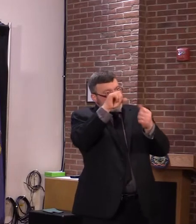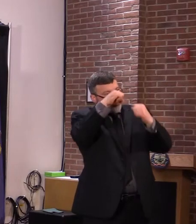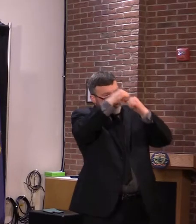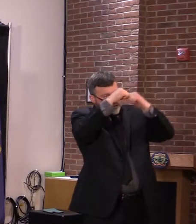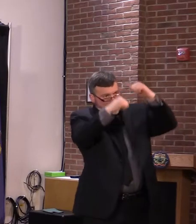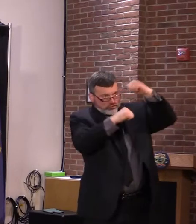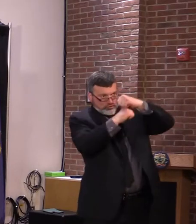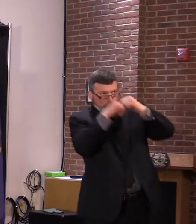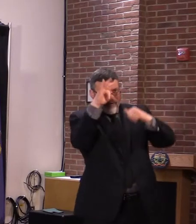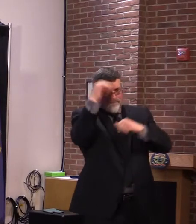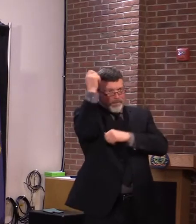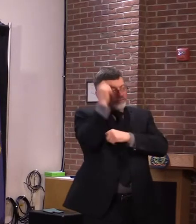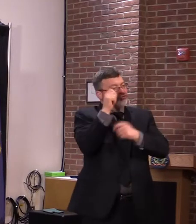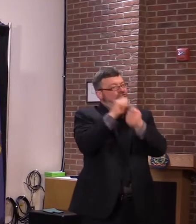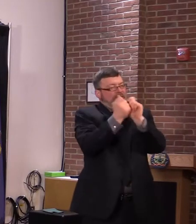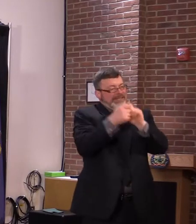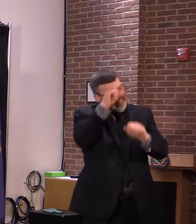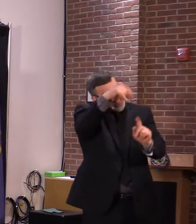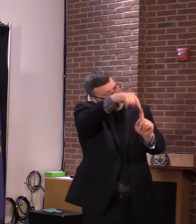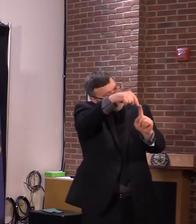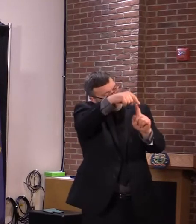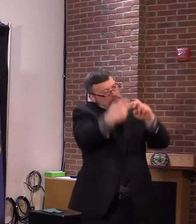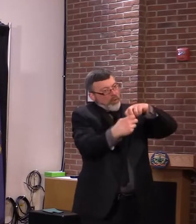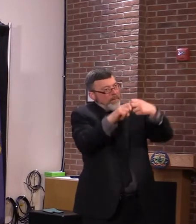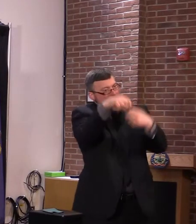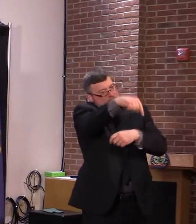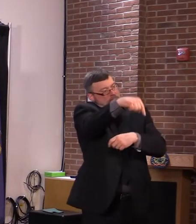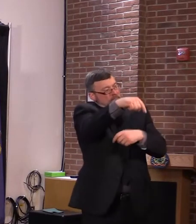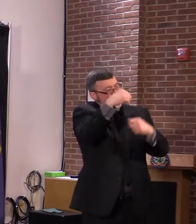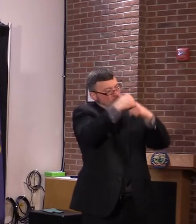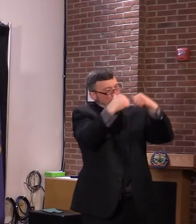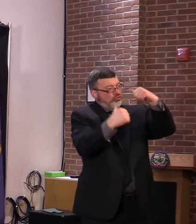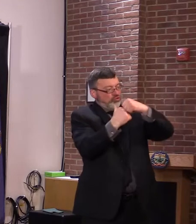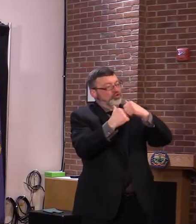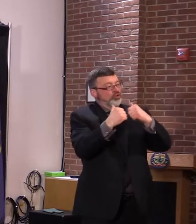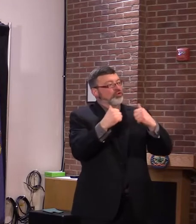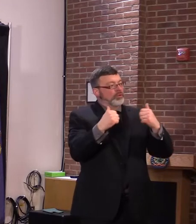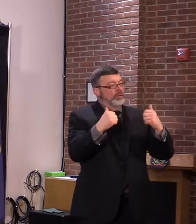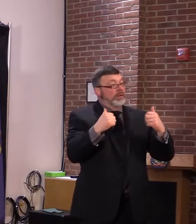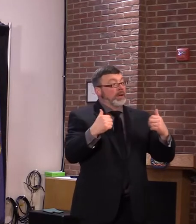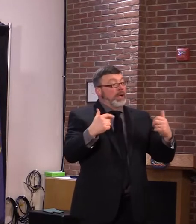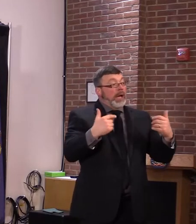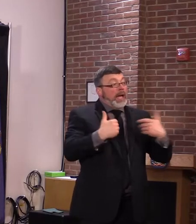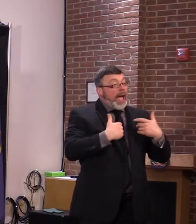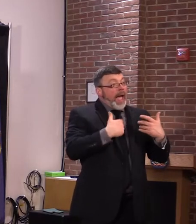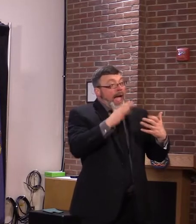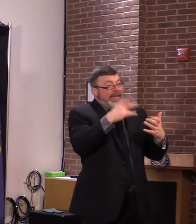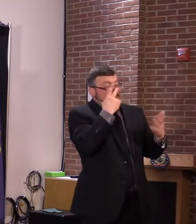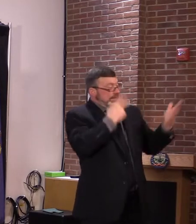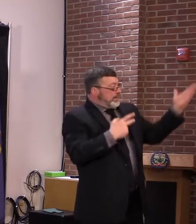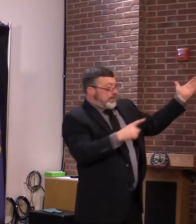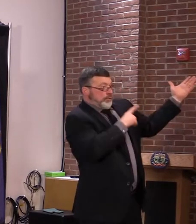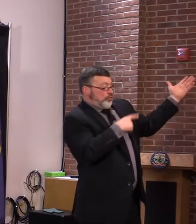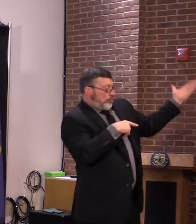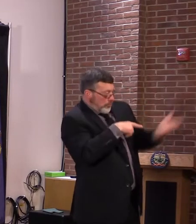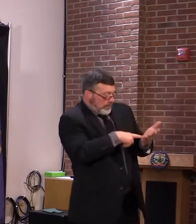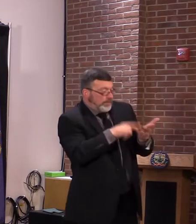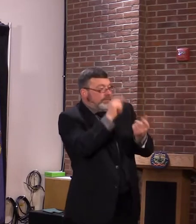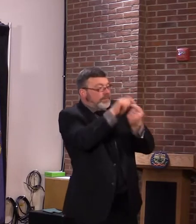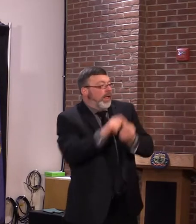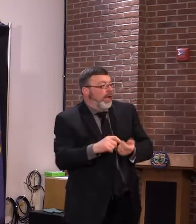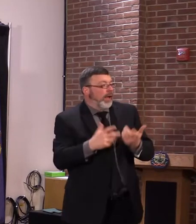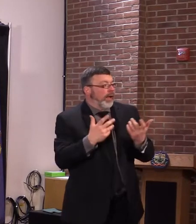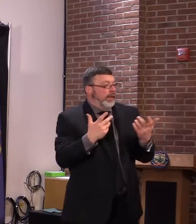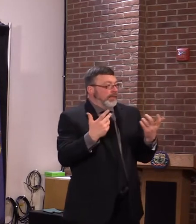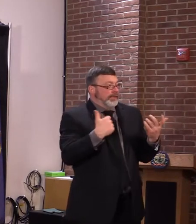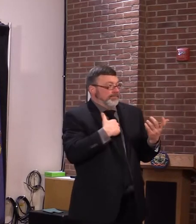So again, the devil is in the details, and we just have not seen the details unless you have or others have.